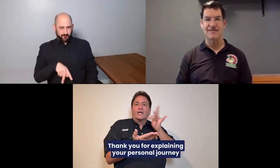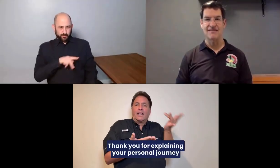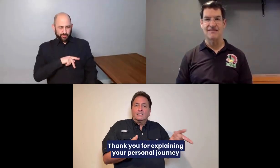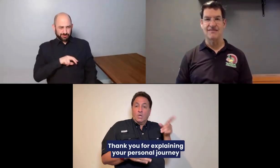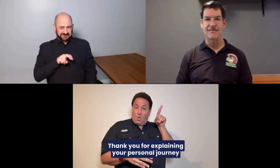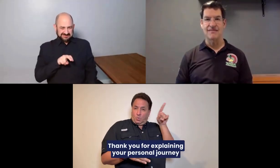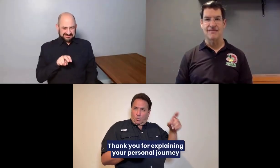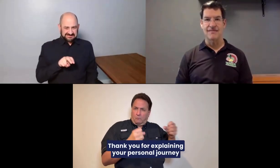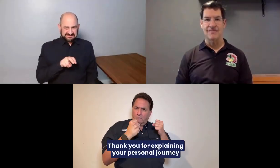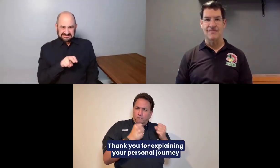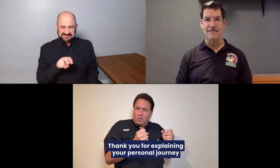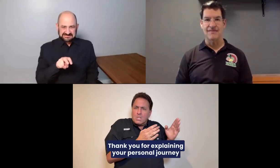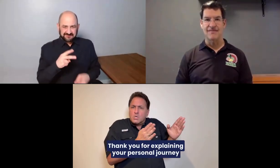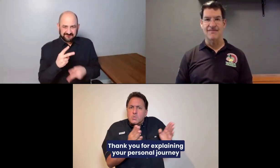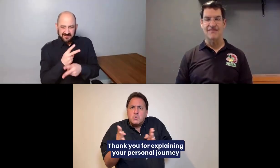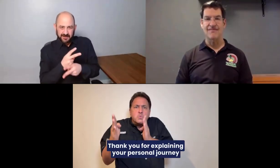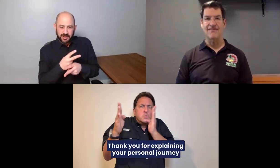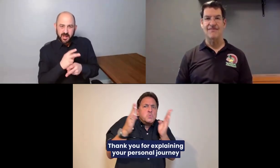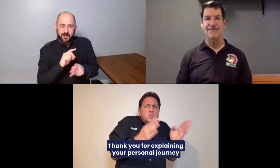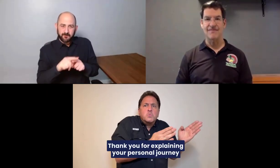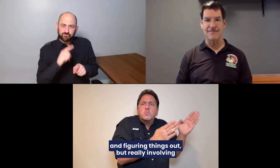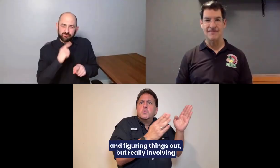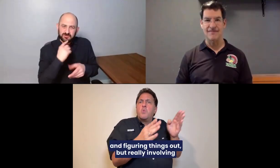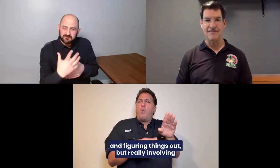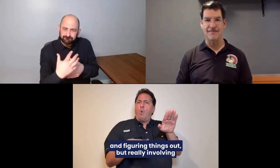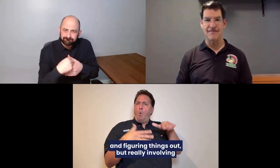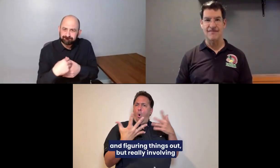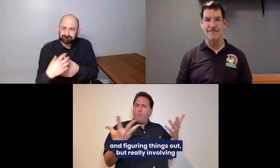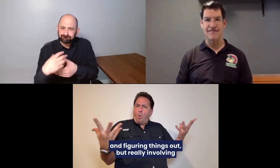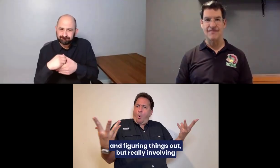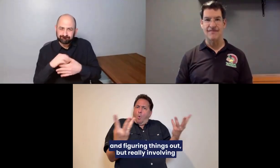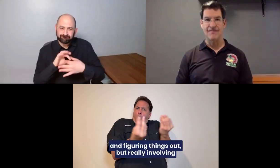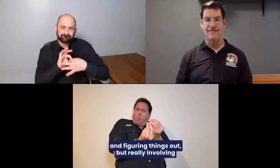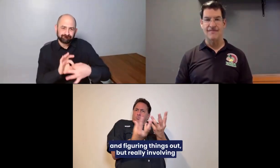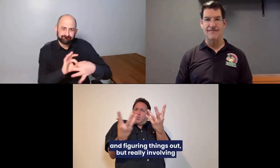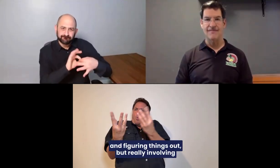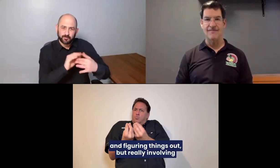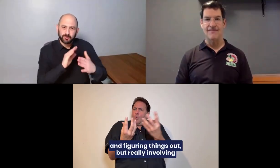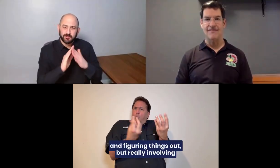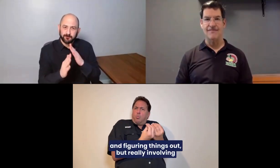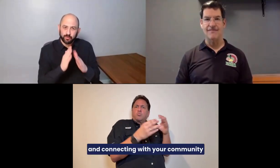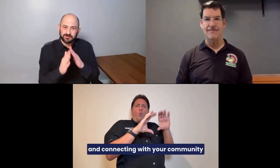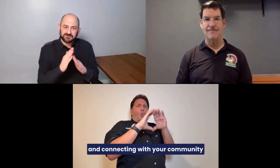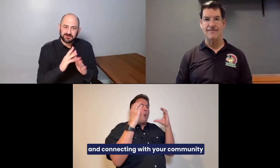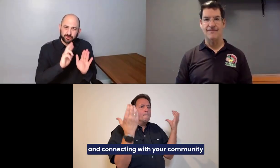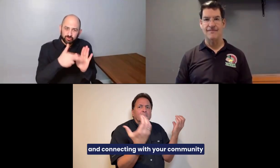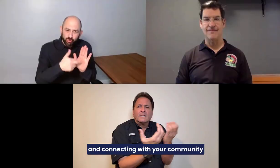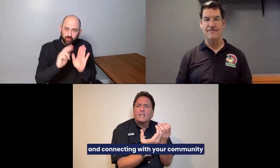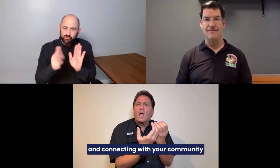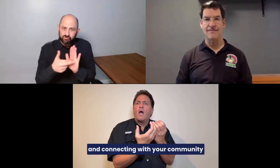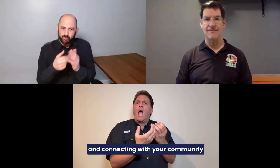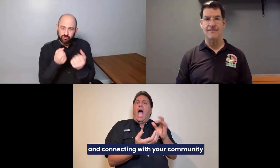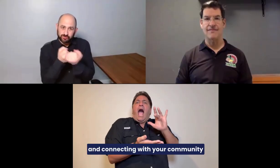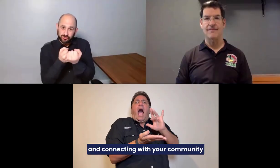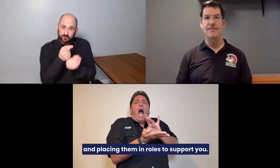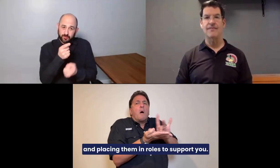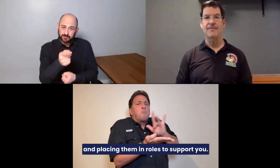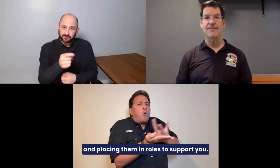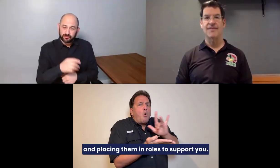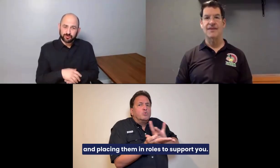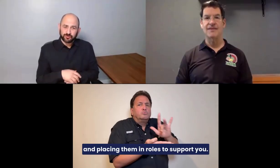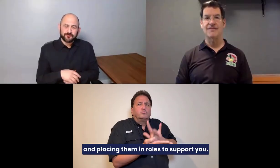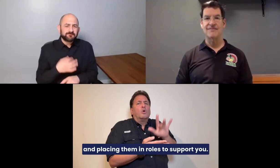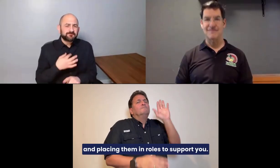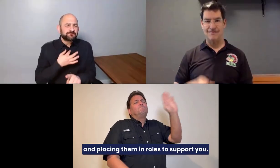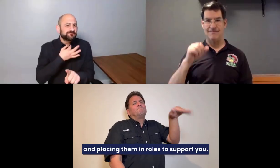you for explaining your personal journey and figuring things out, but really involving and connecting with your community and